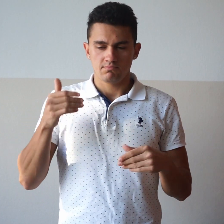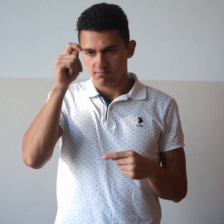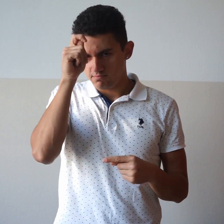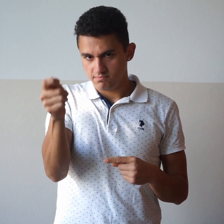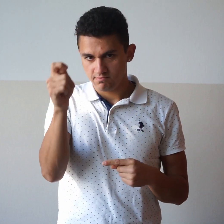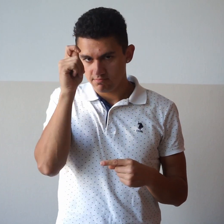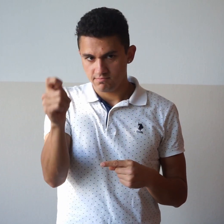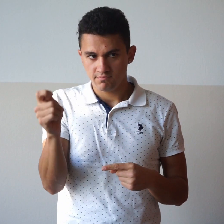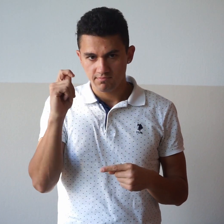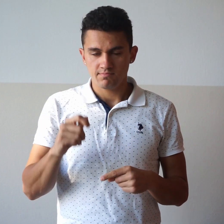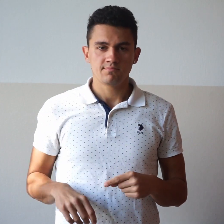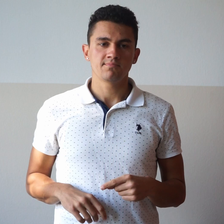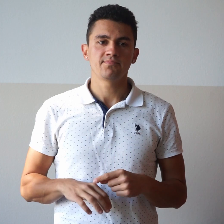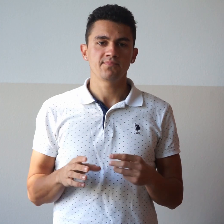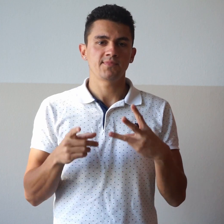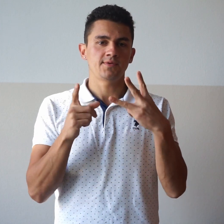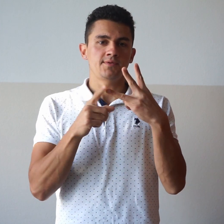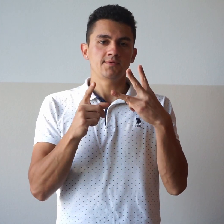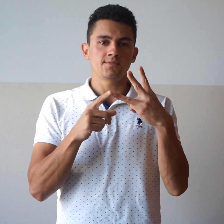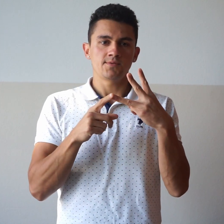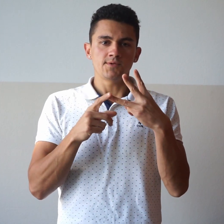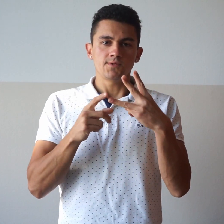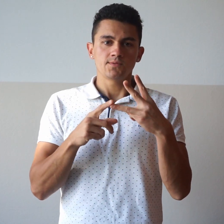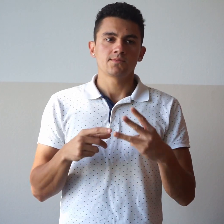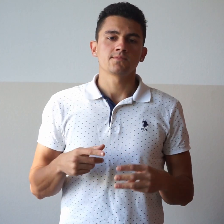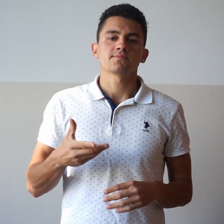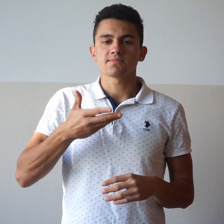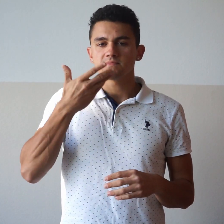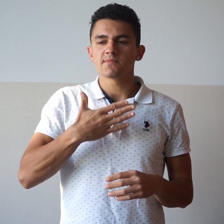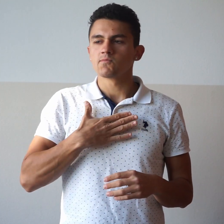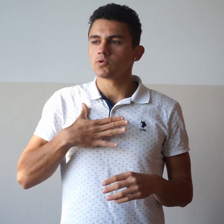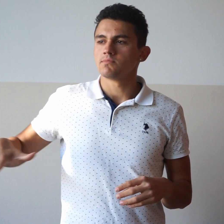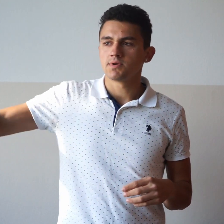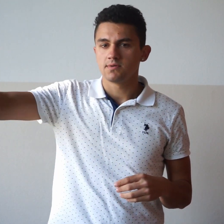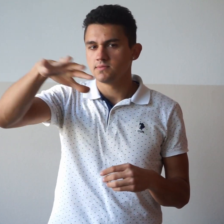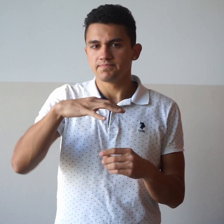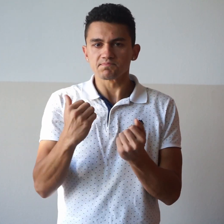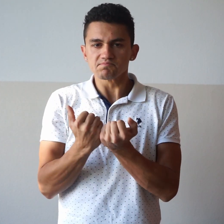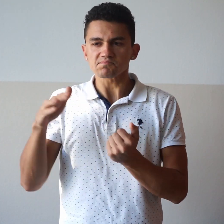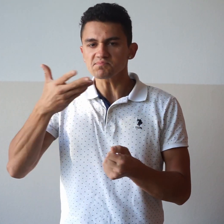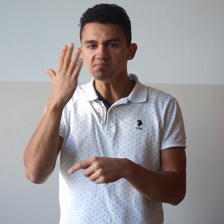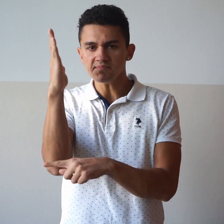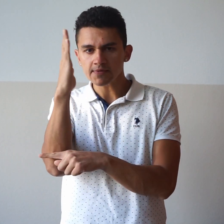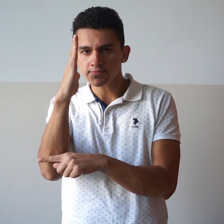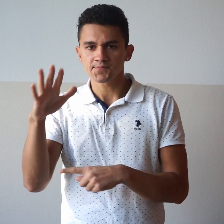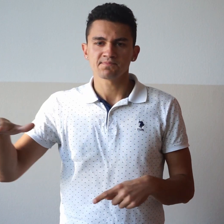for you. Introduce yourself. The second, don't assume that they need your